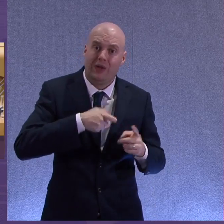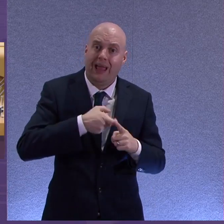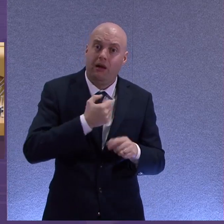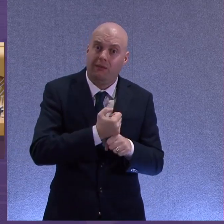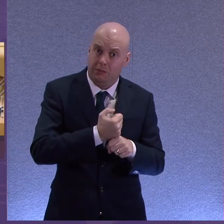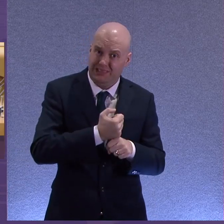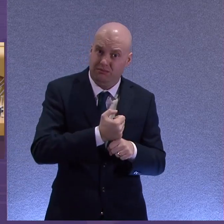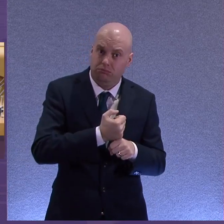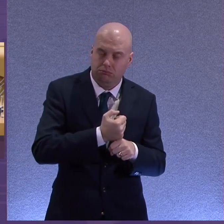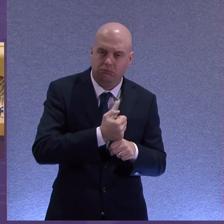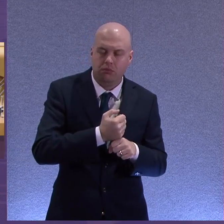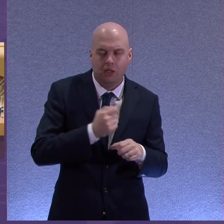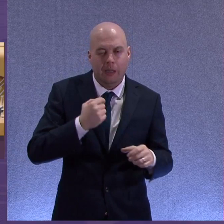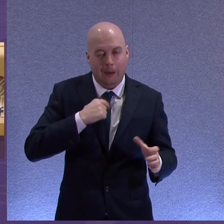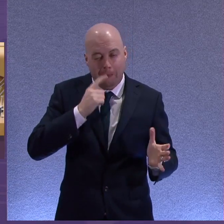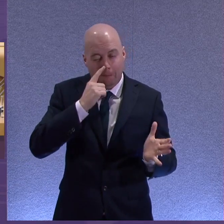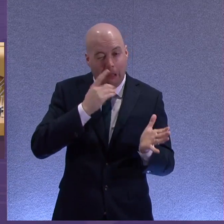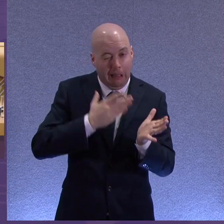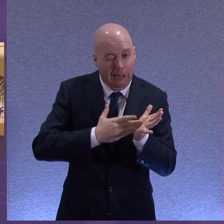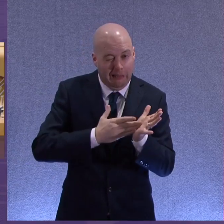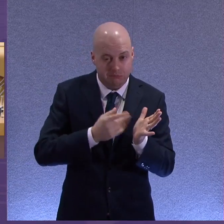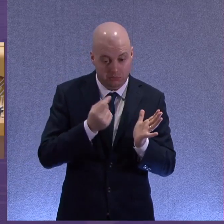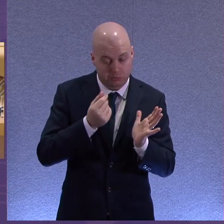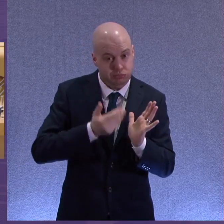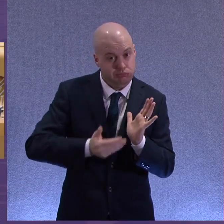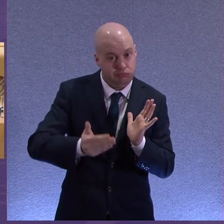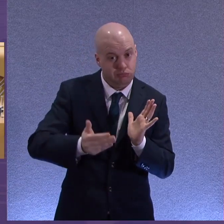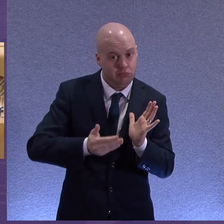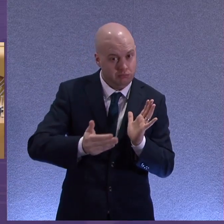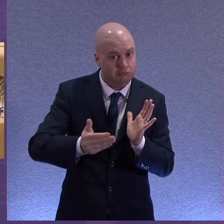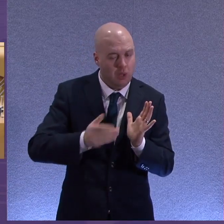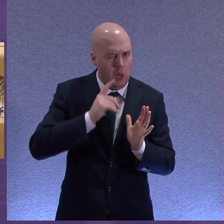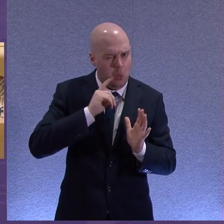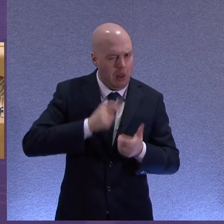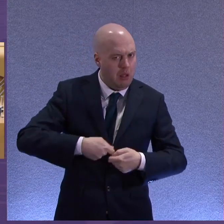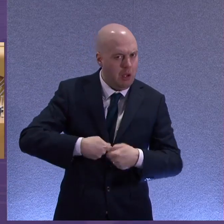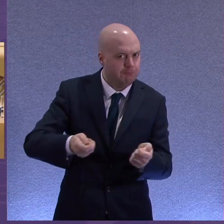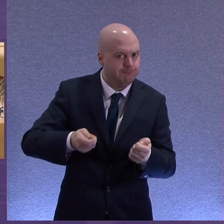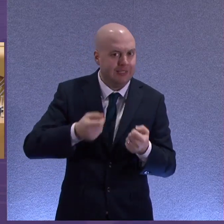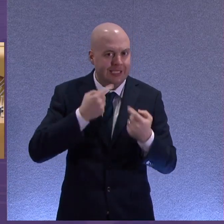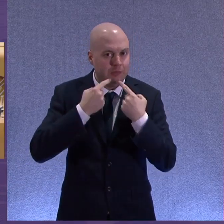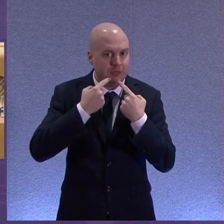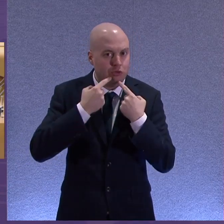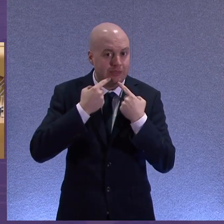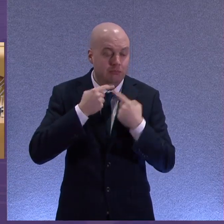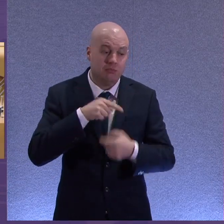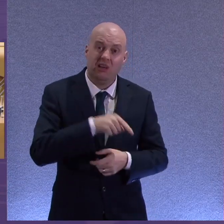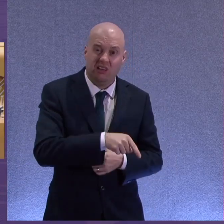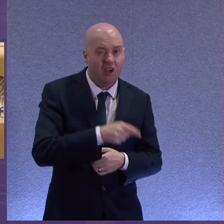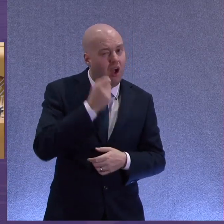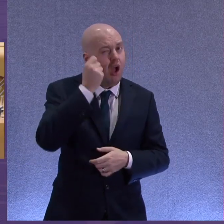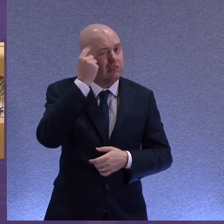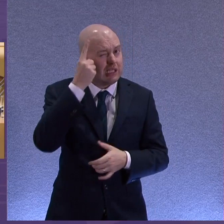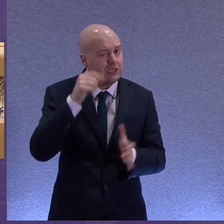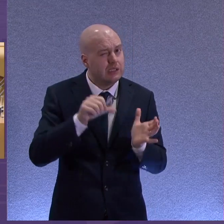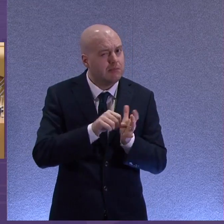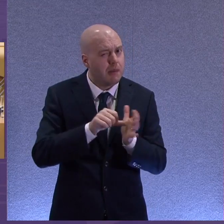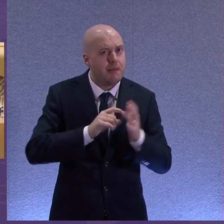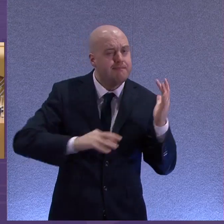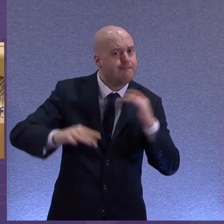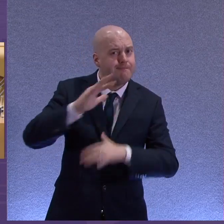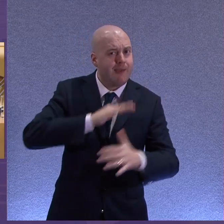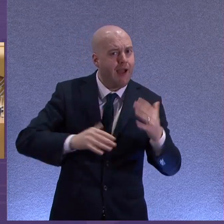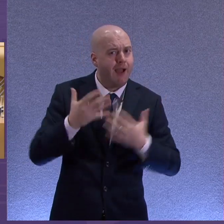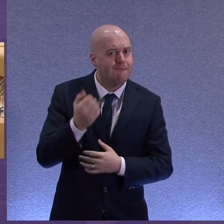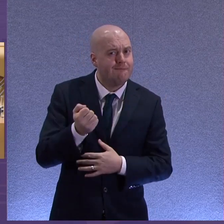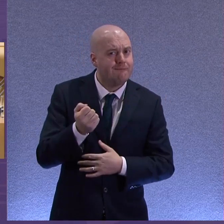I believe that the UK Government understands the issue and is looking at delivery mechanisms. But our point, most recently